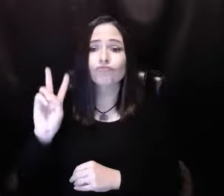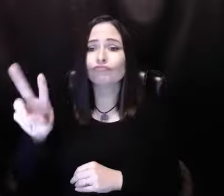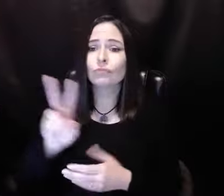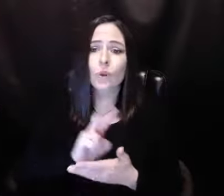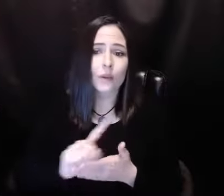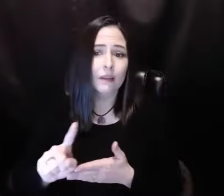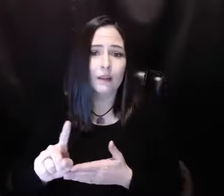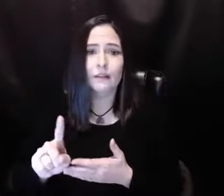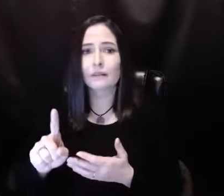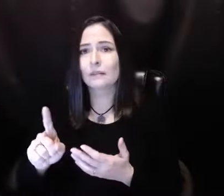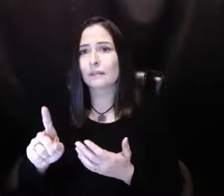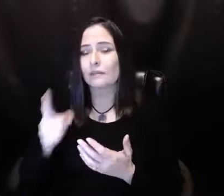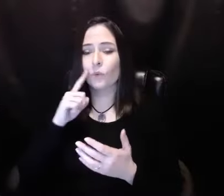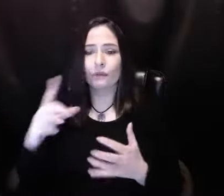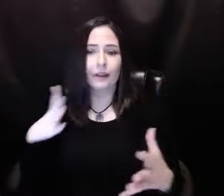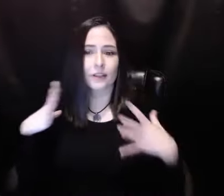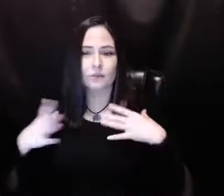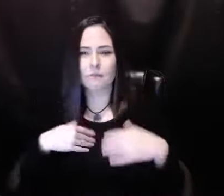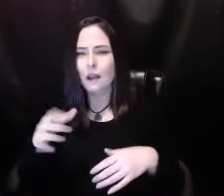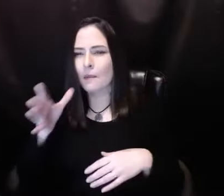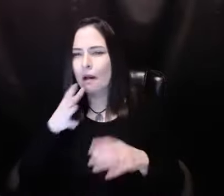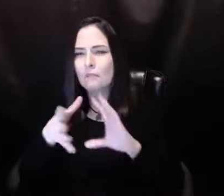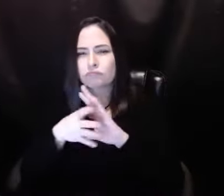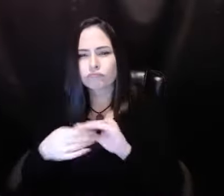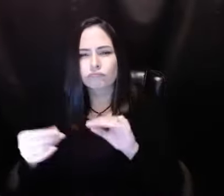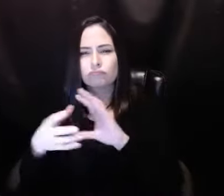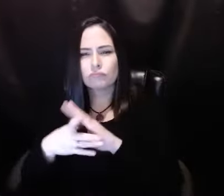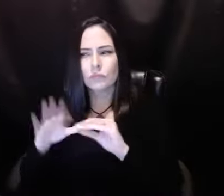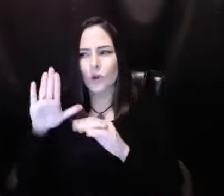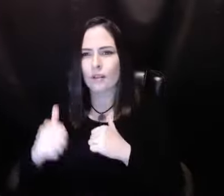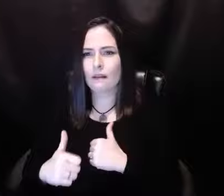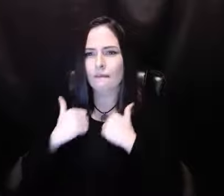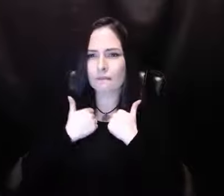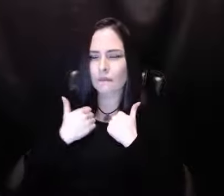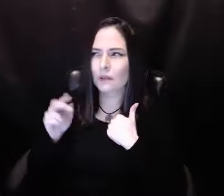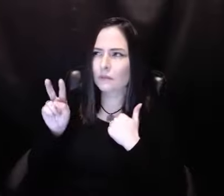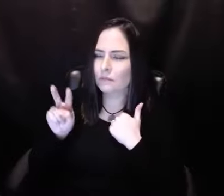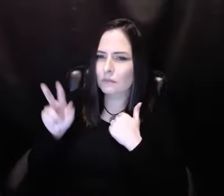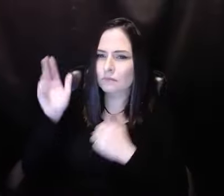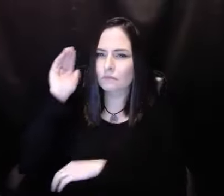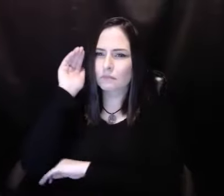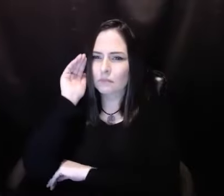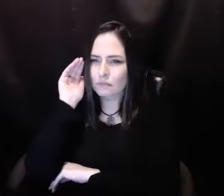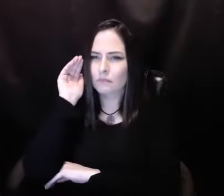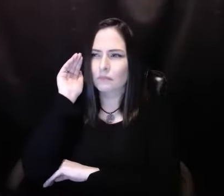And we went away for a week, just the both of us on vacation. And my mom started talking about herself.